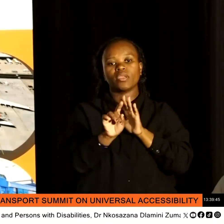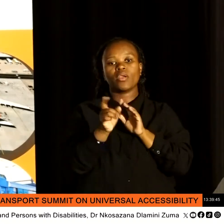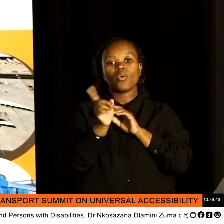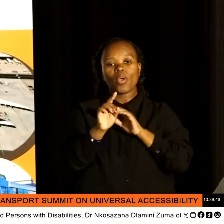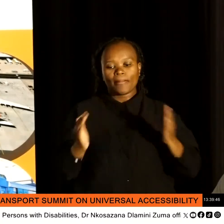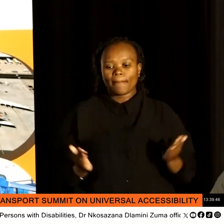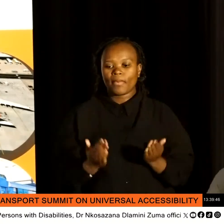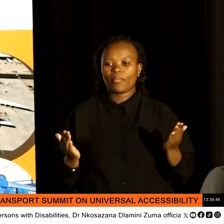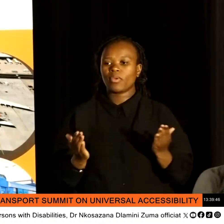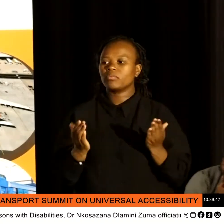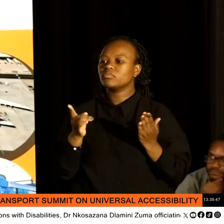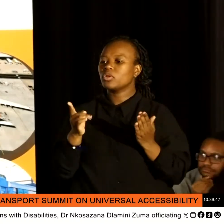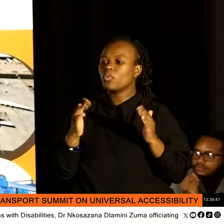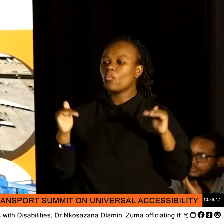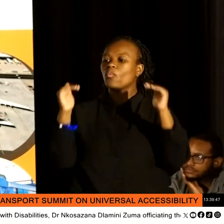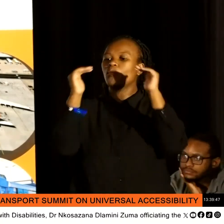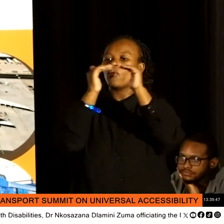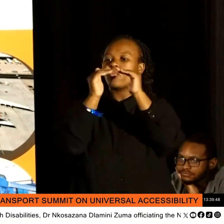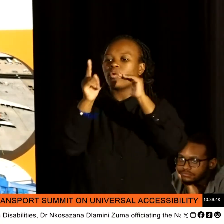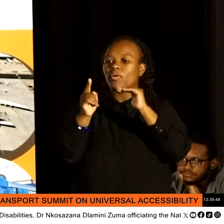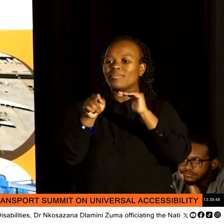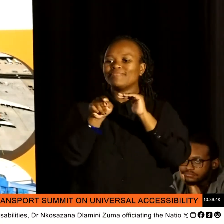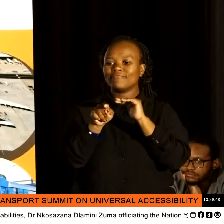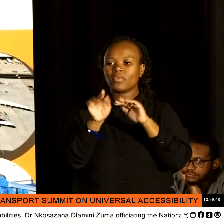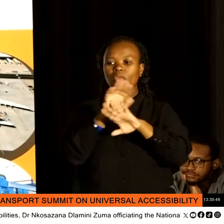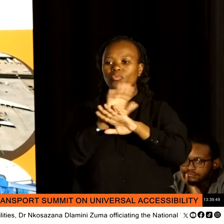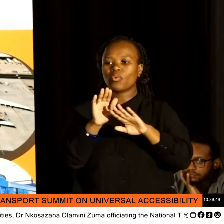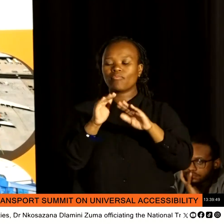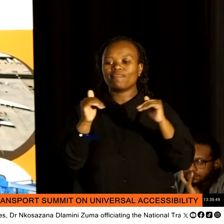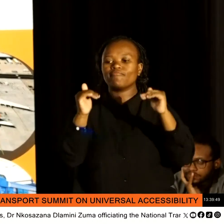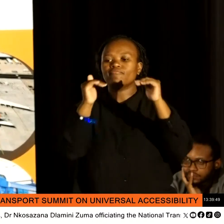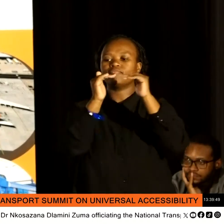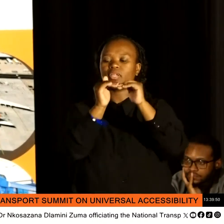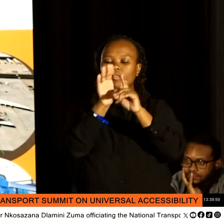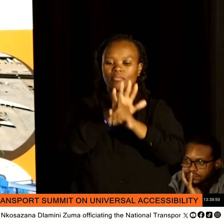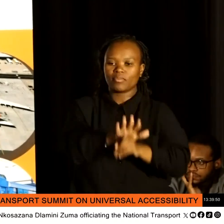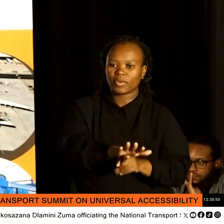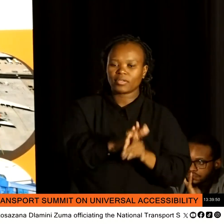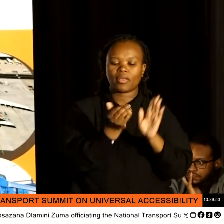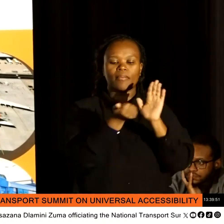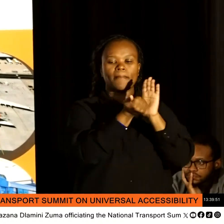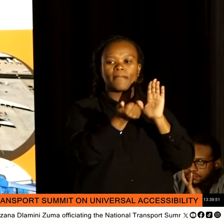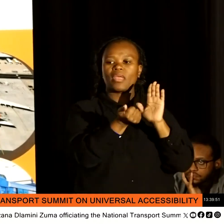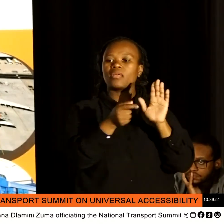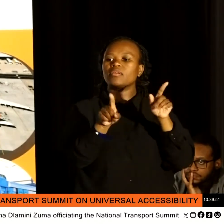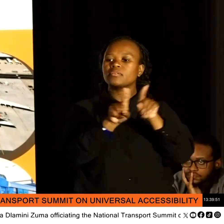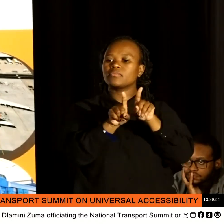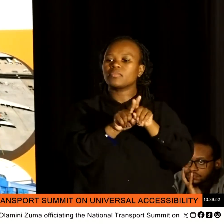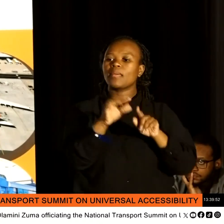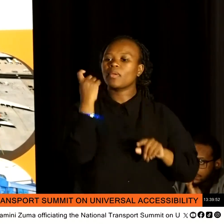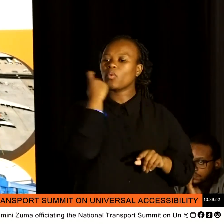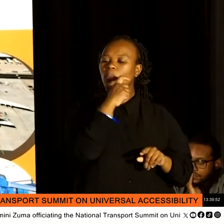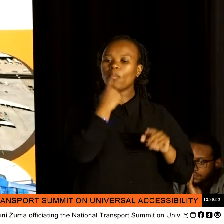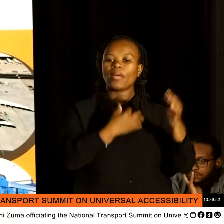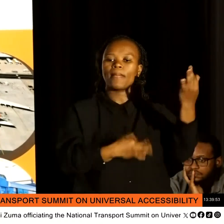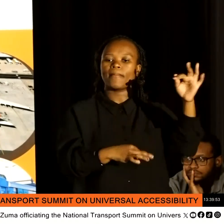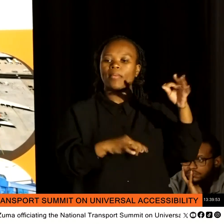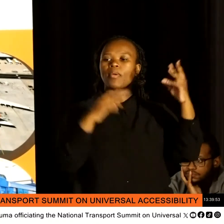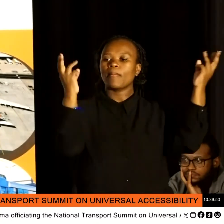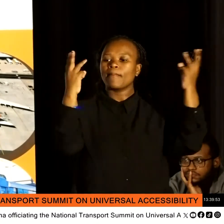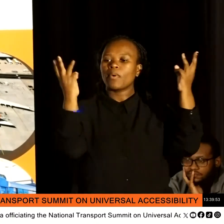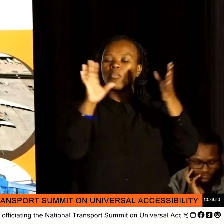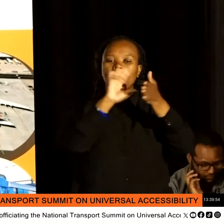of Equality and Prevention of Unfair Discrimination Act, our PEPUDA, and the white paper on the rights of persons with